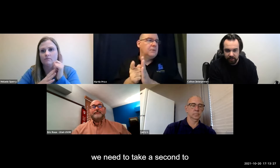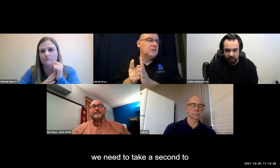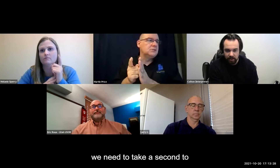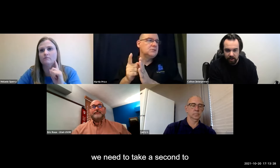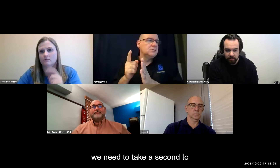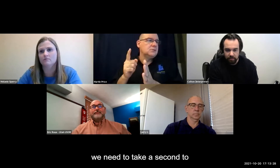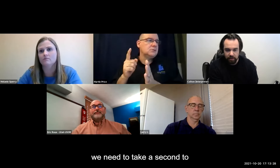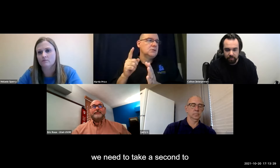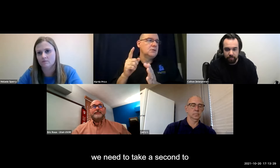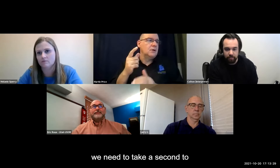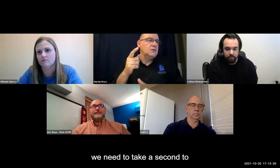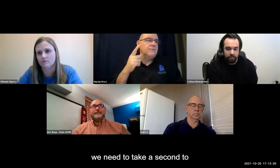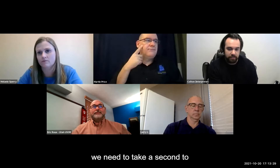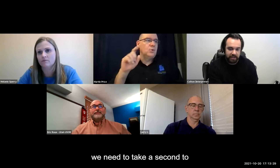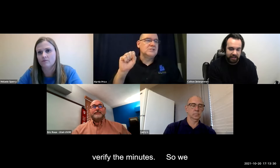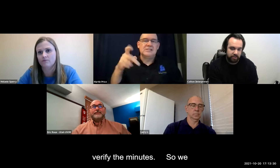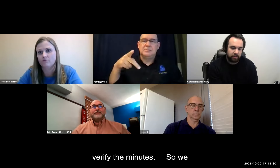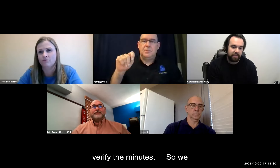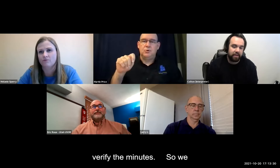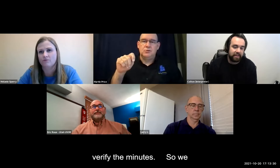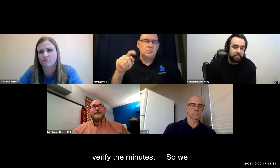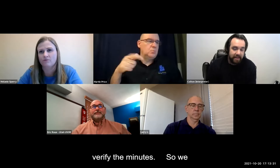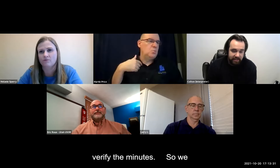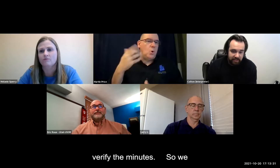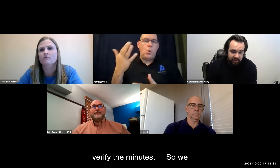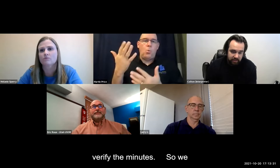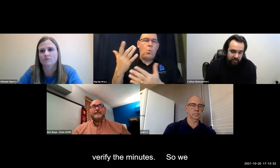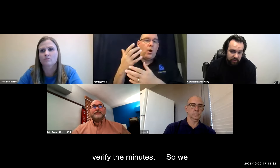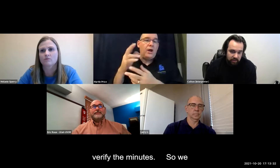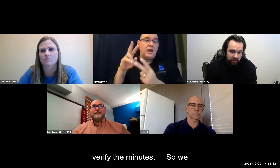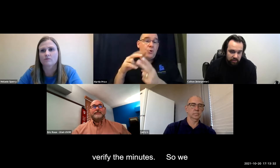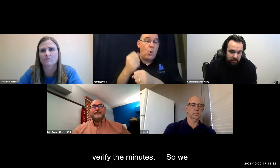take a second to verify the minutes.